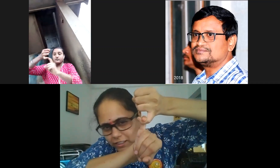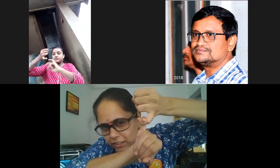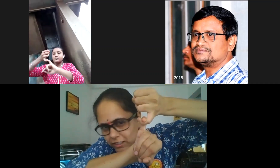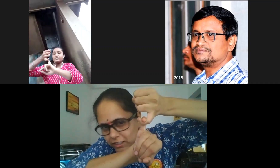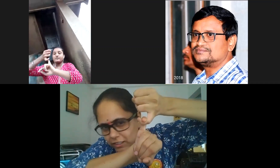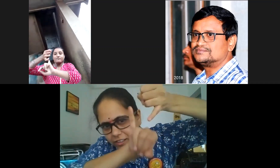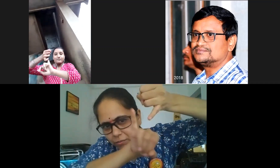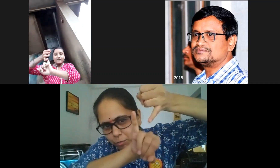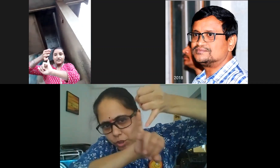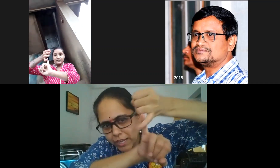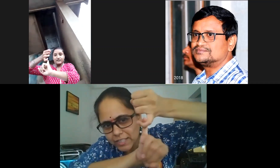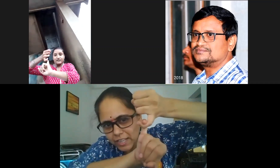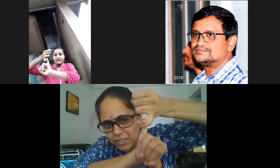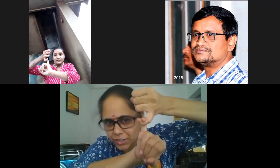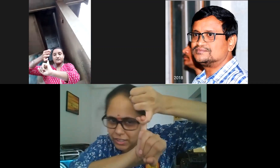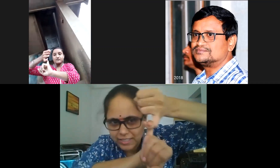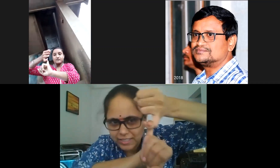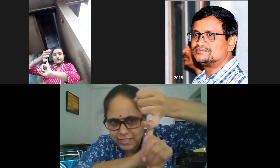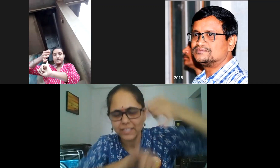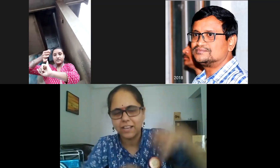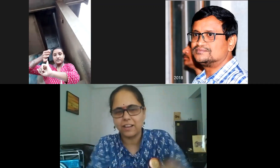sorry, Both have S, last fingers. Yes. Huh.